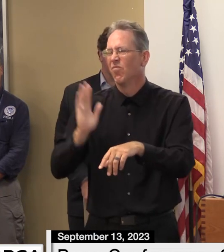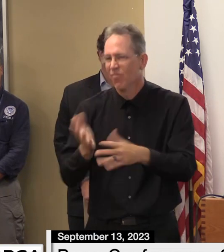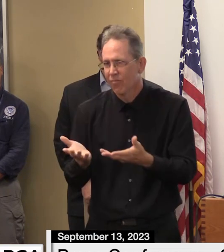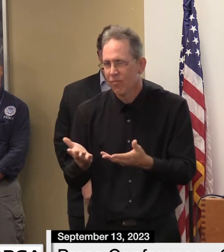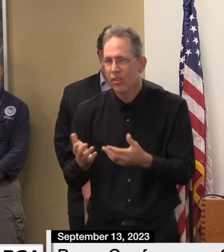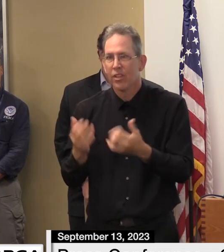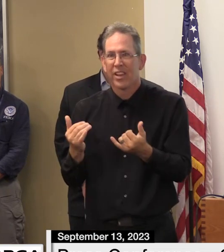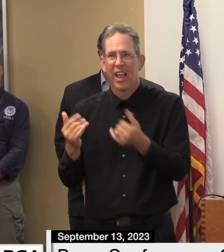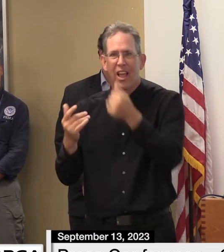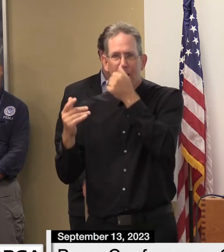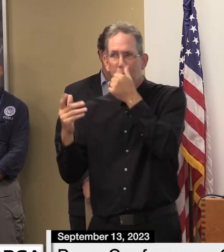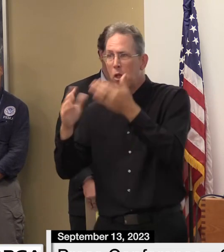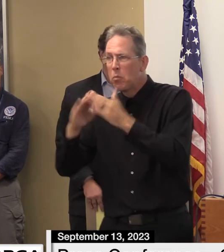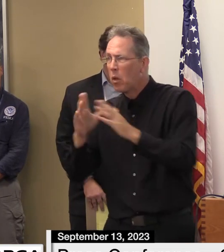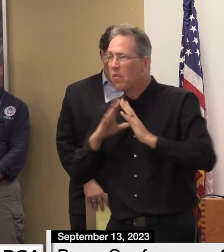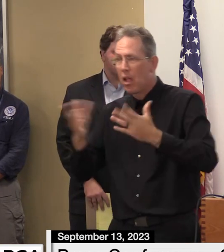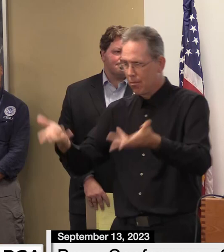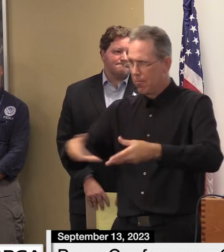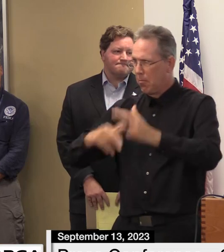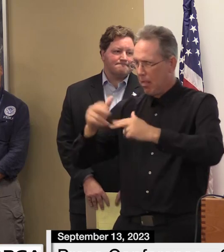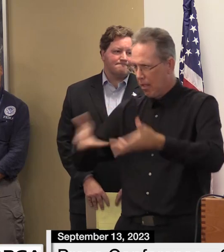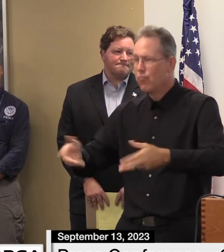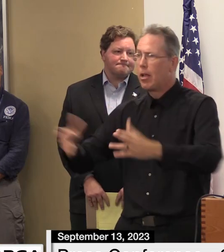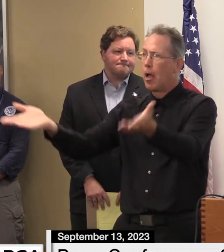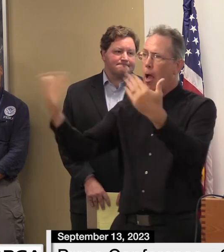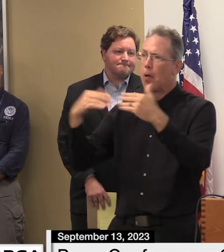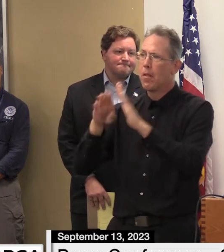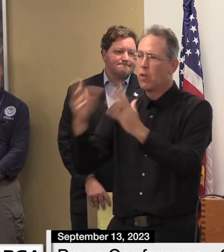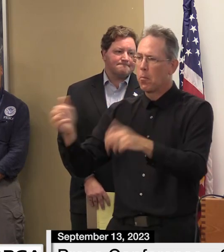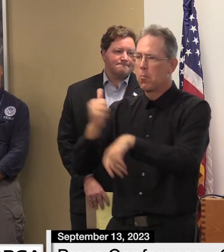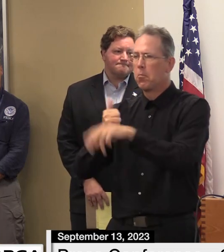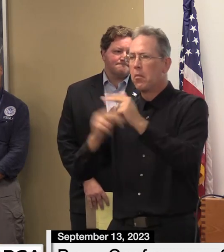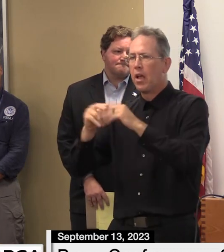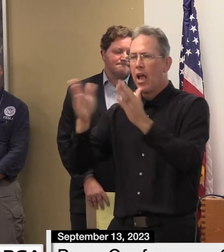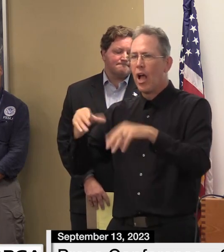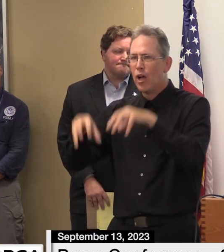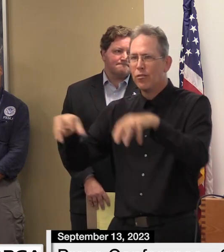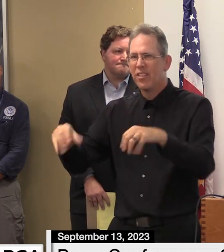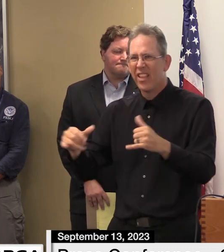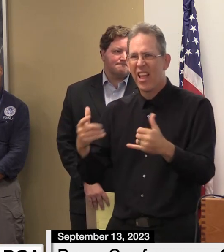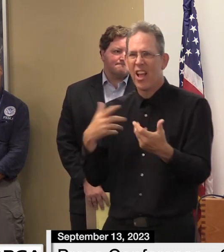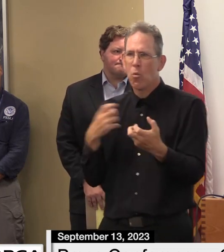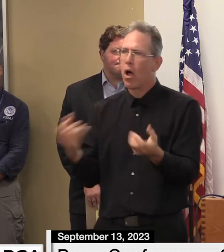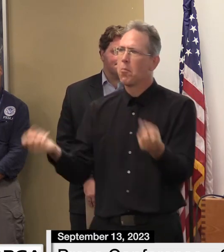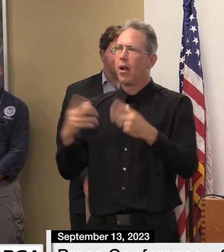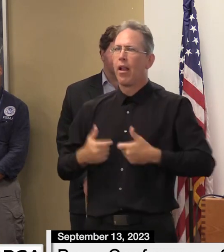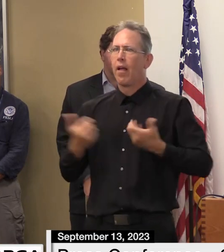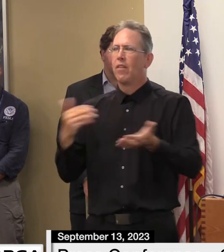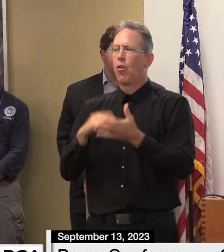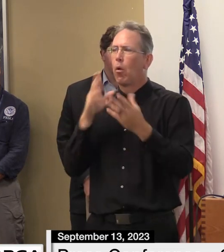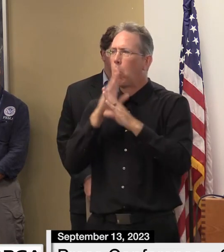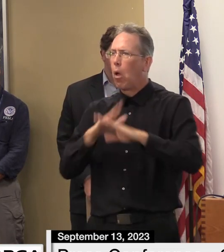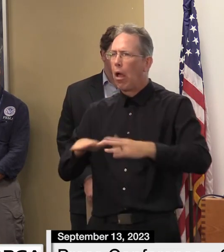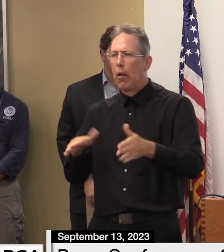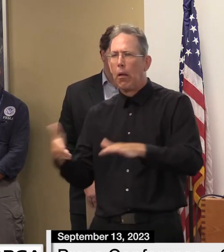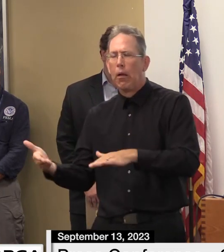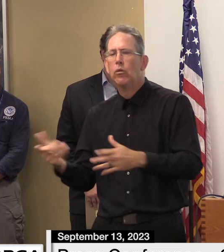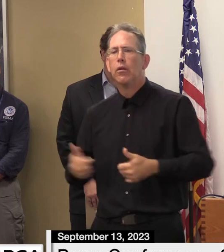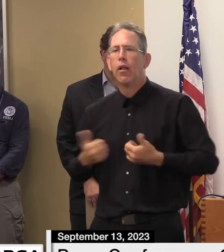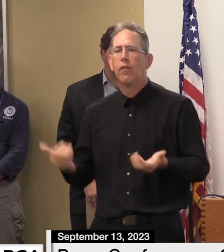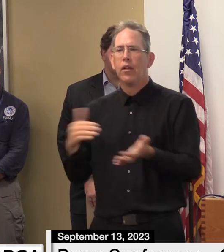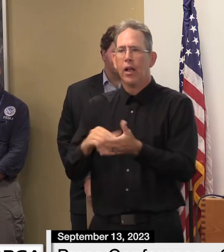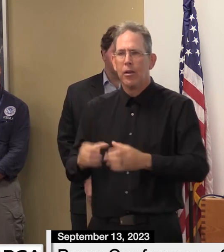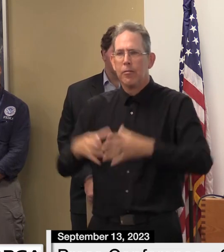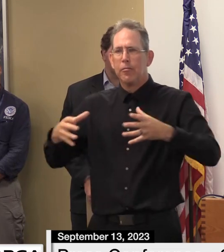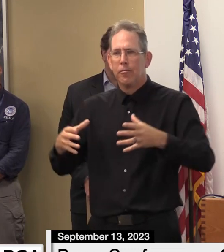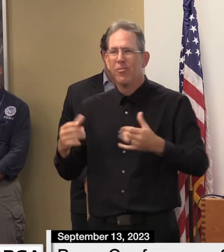because they knew that those residents and those workers would revitalize that community. But budgets get tighter and